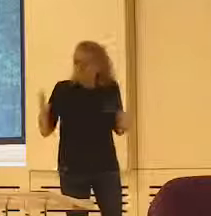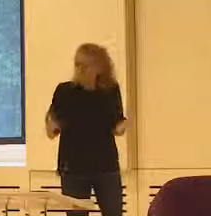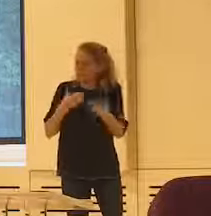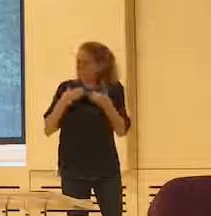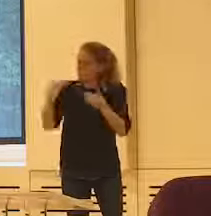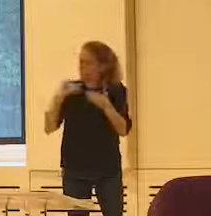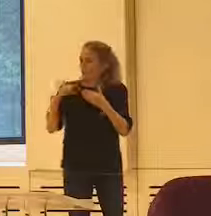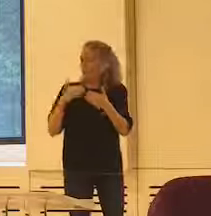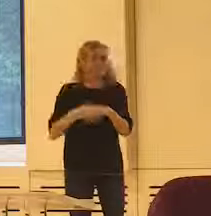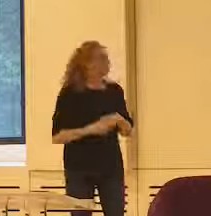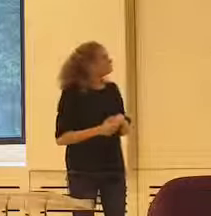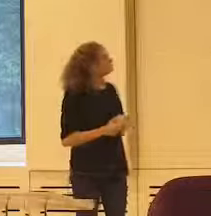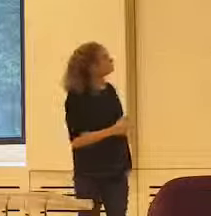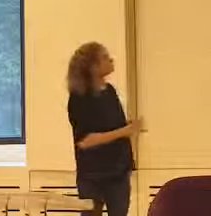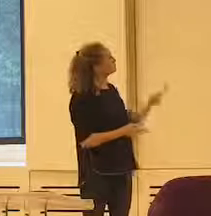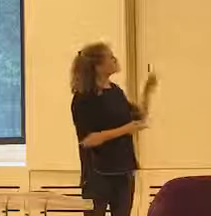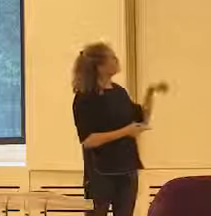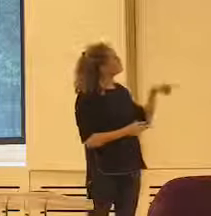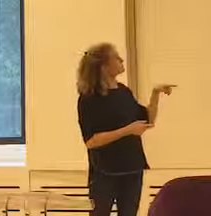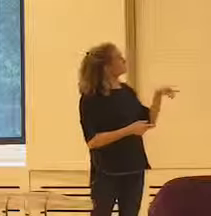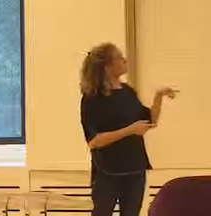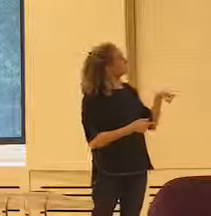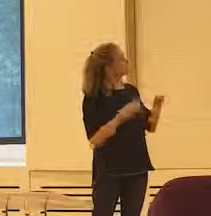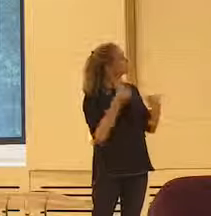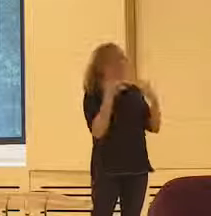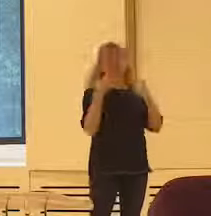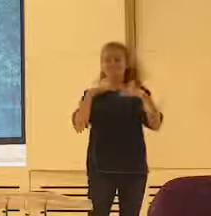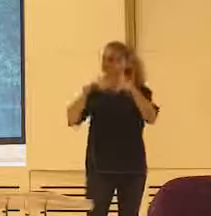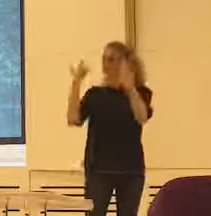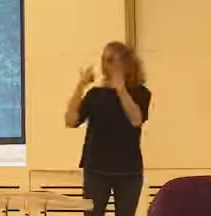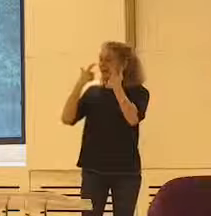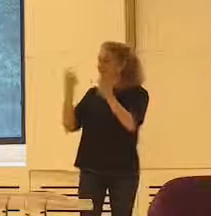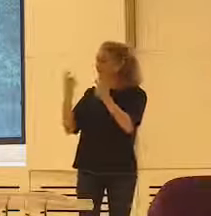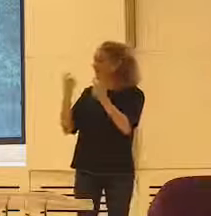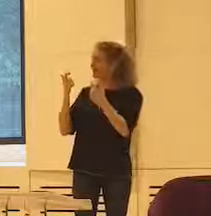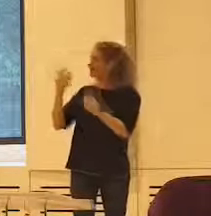deaf people. So if they need more encouragement, more support, there's somewhere for them to go.